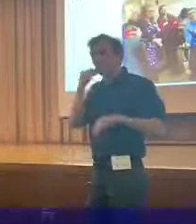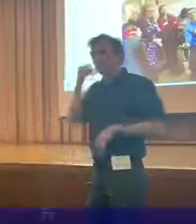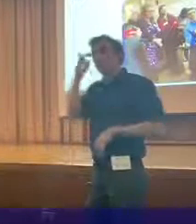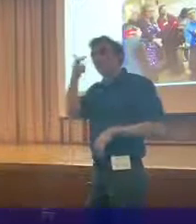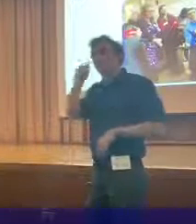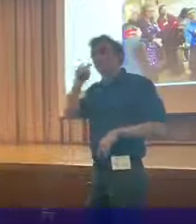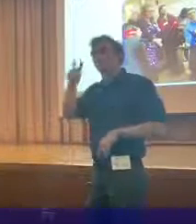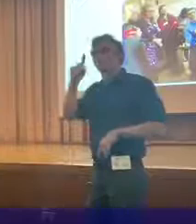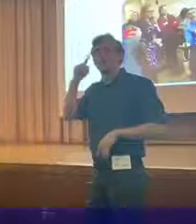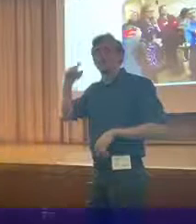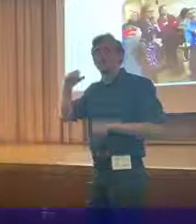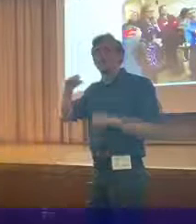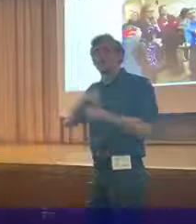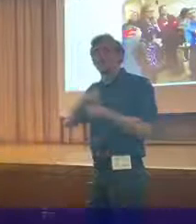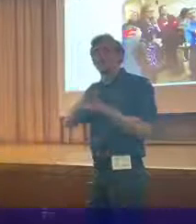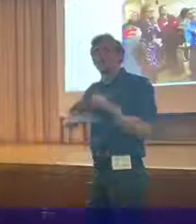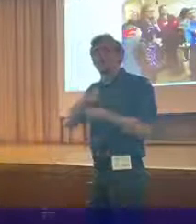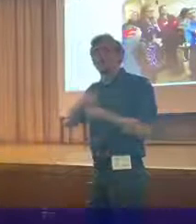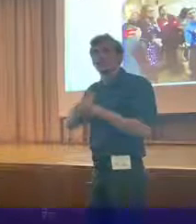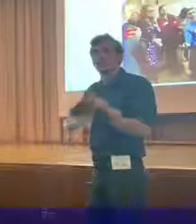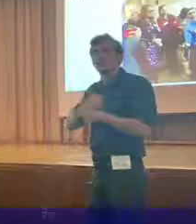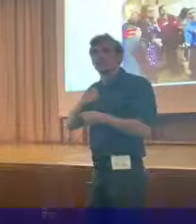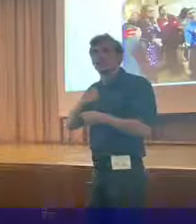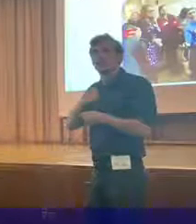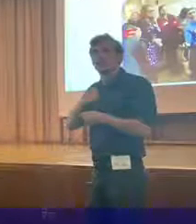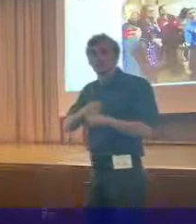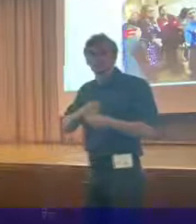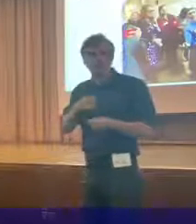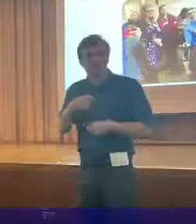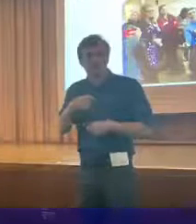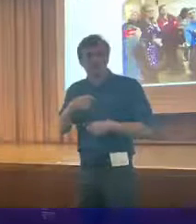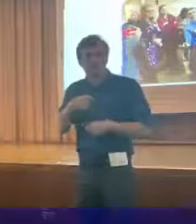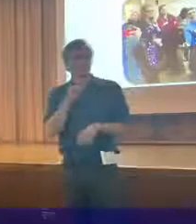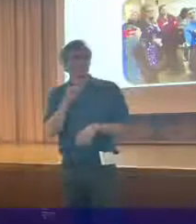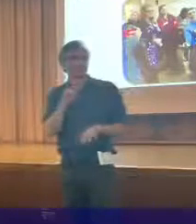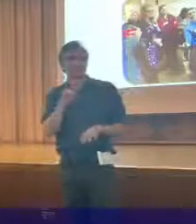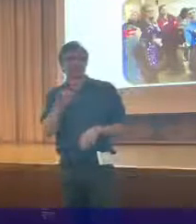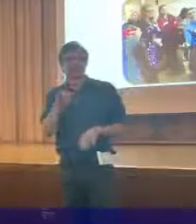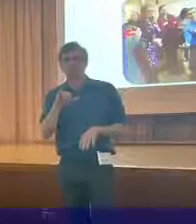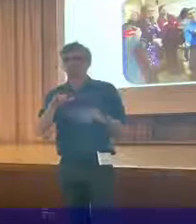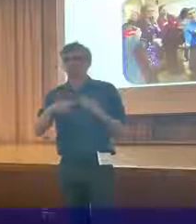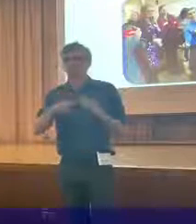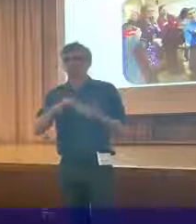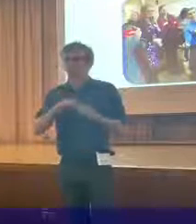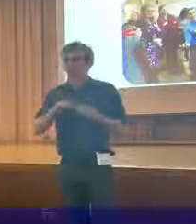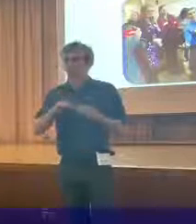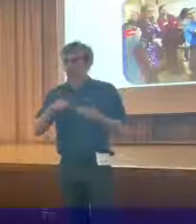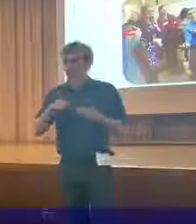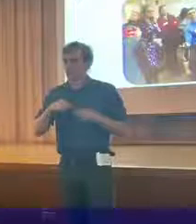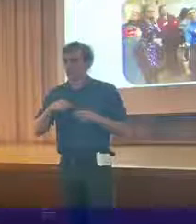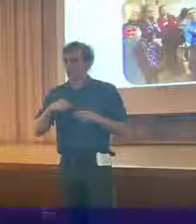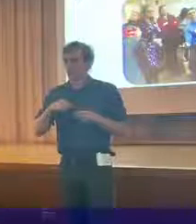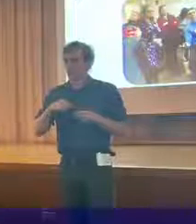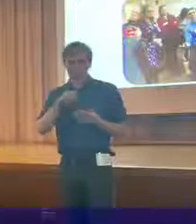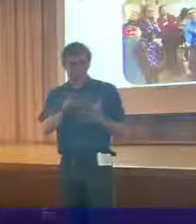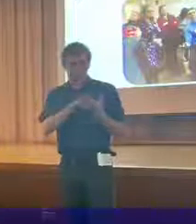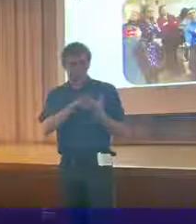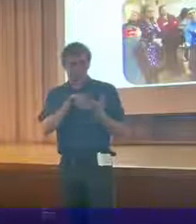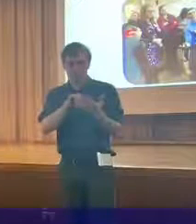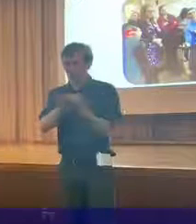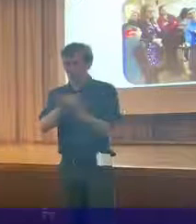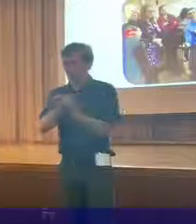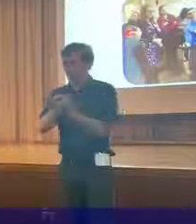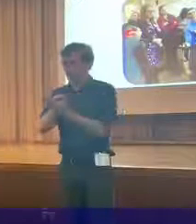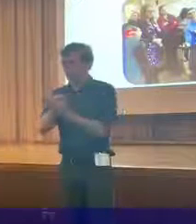people that work with us and for us that I've begun to realize just how big the